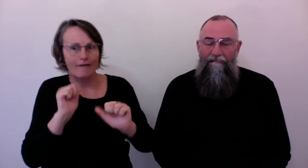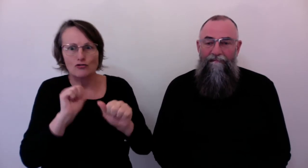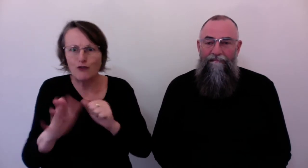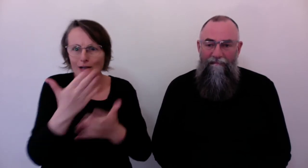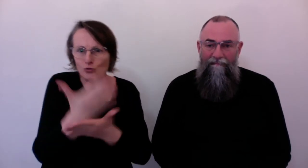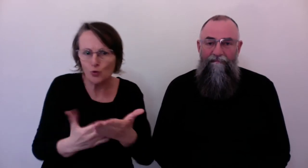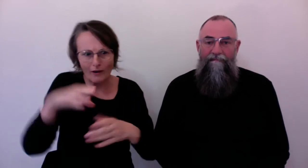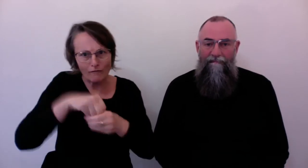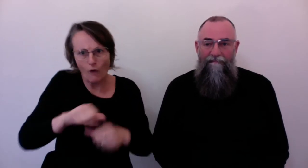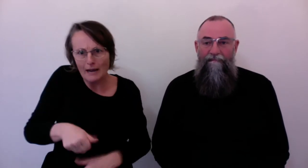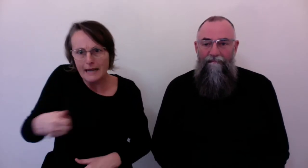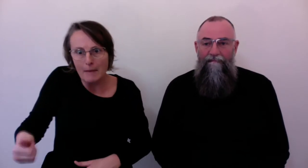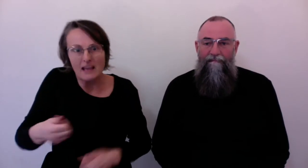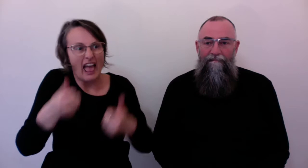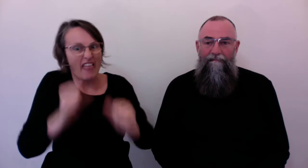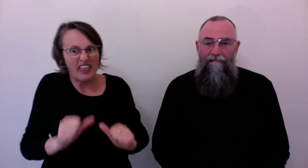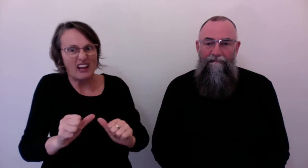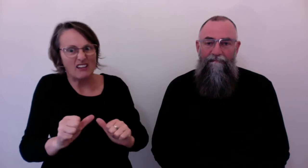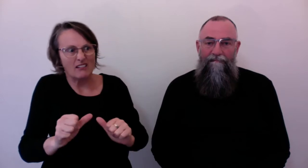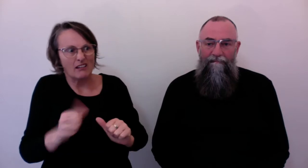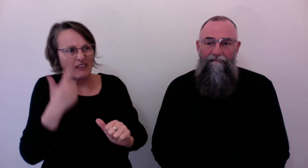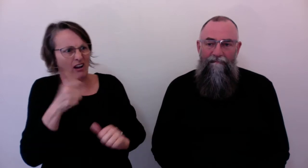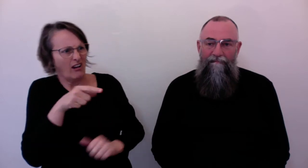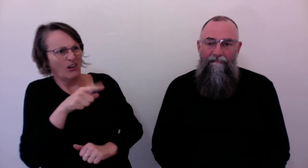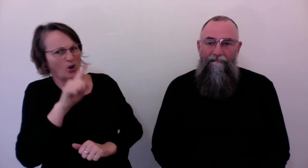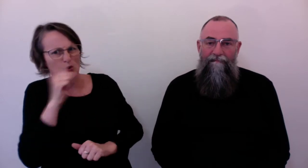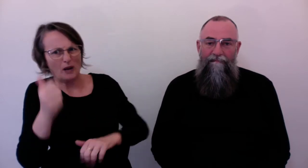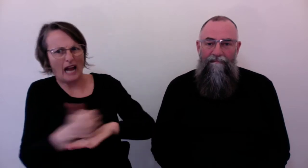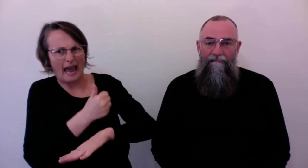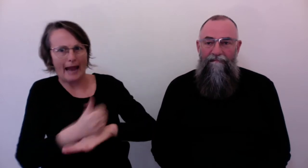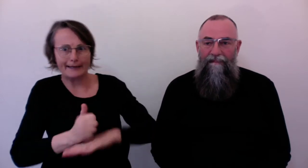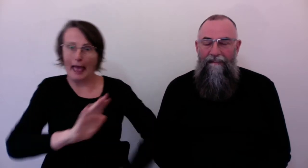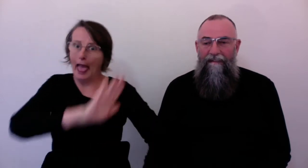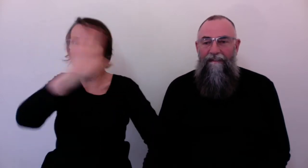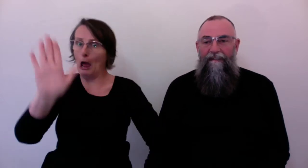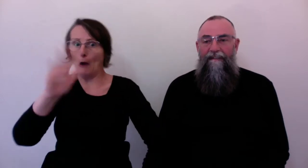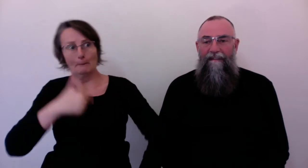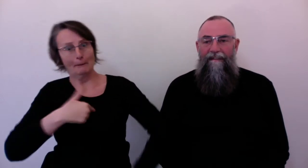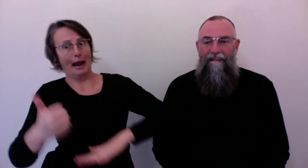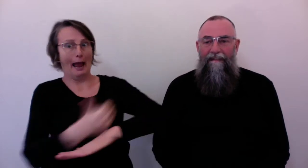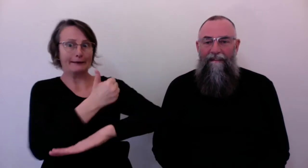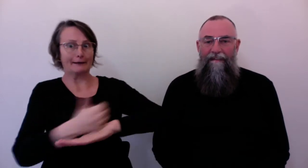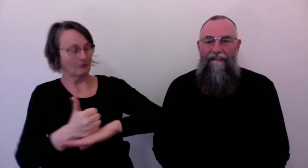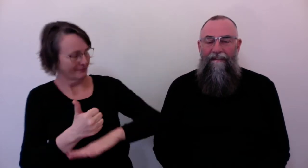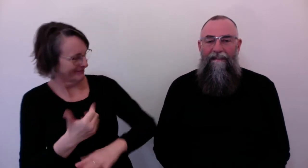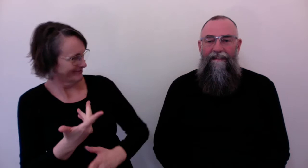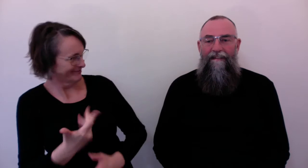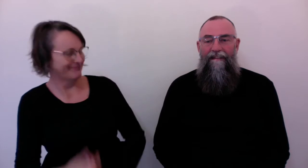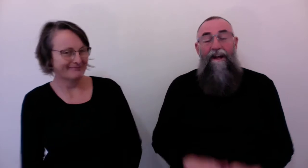and then you go, "Hey, everybody, it's me." No. You know. Well, I did audition for Neighbours